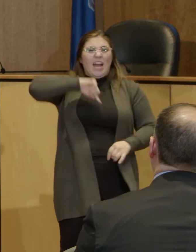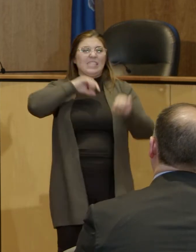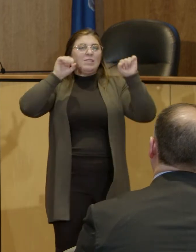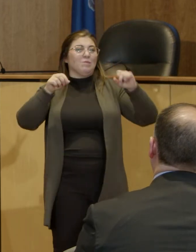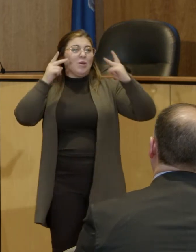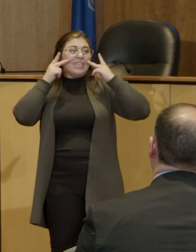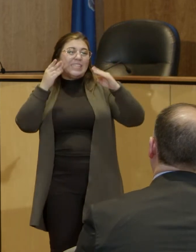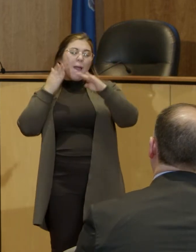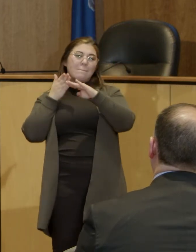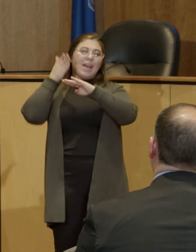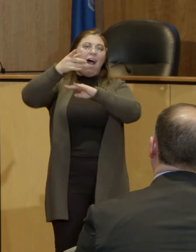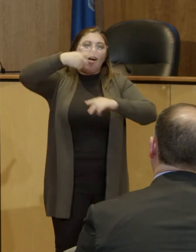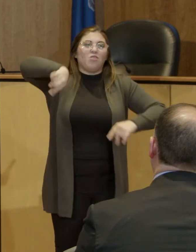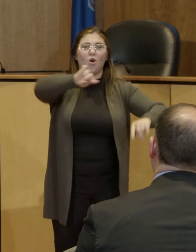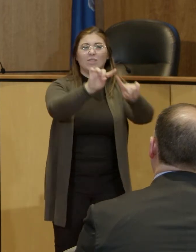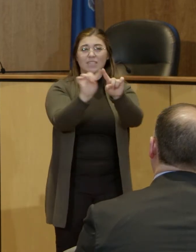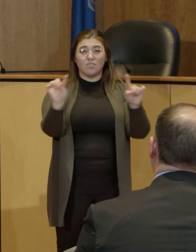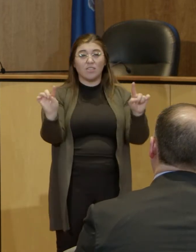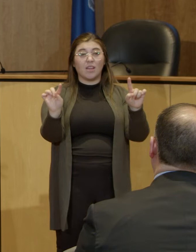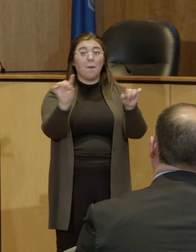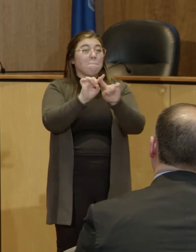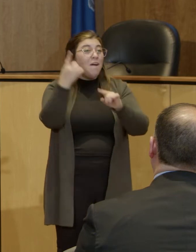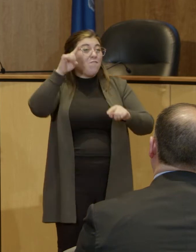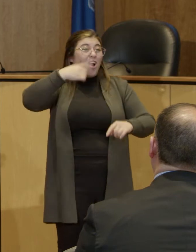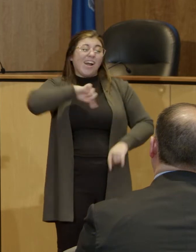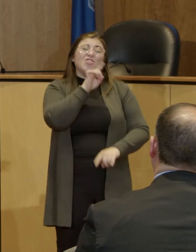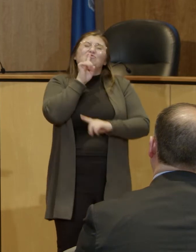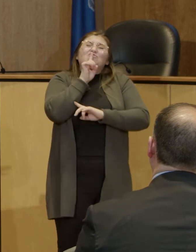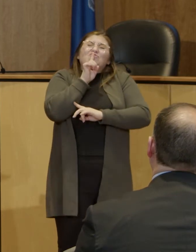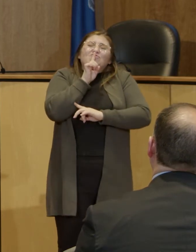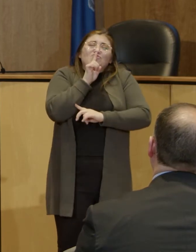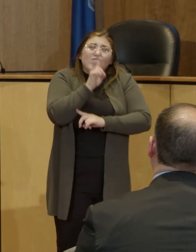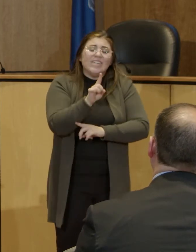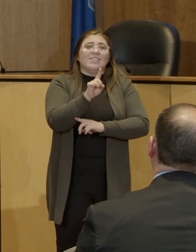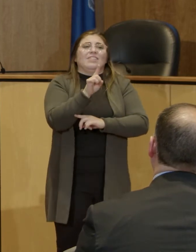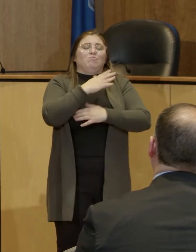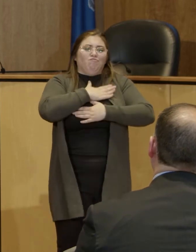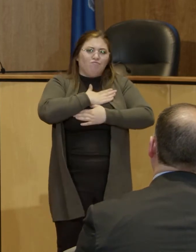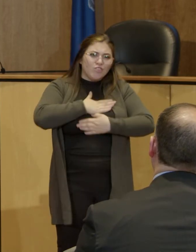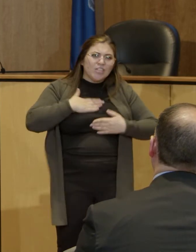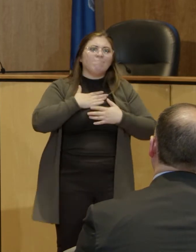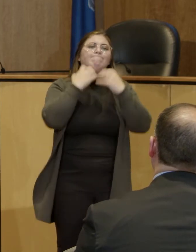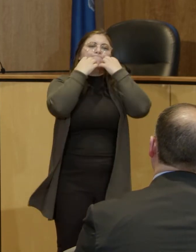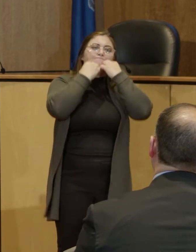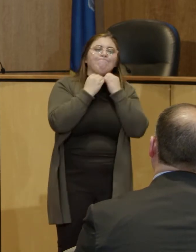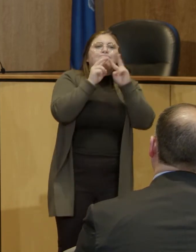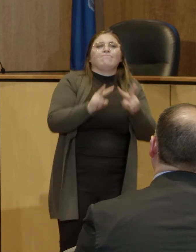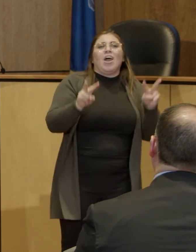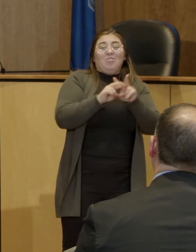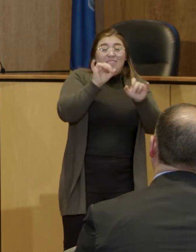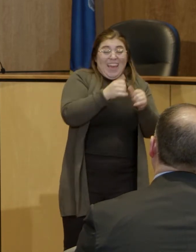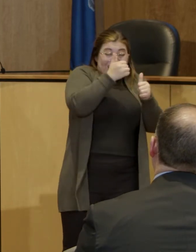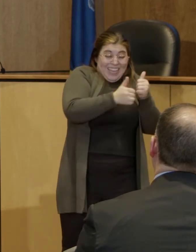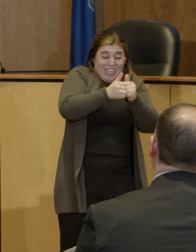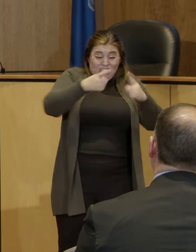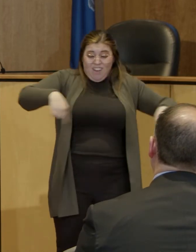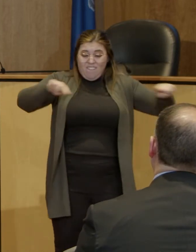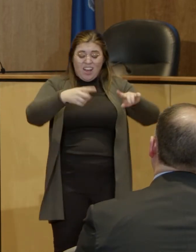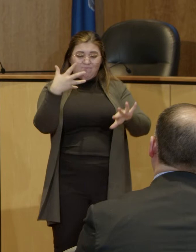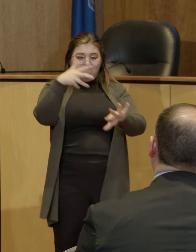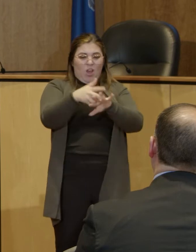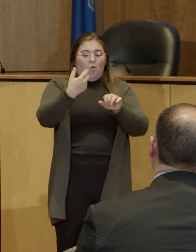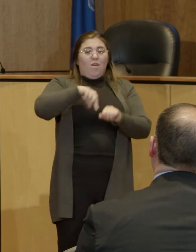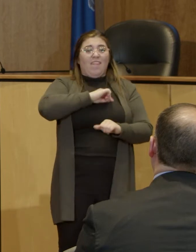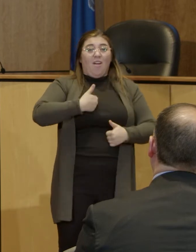see beyond them. But in order to really, really appreciate the value that each of us is endowed with, this